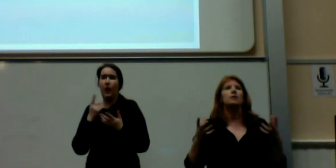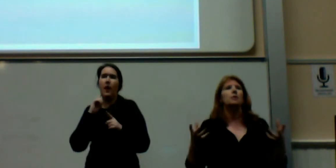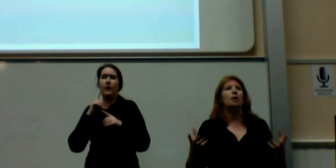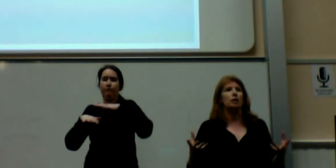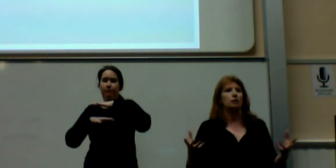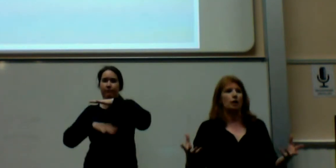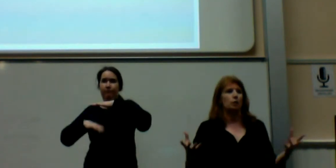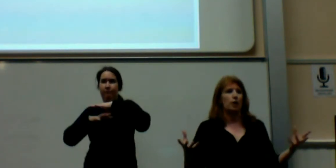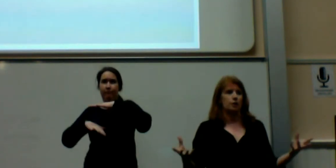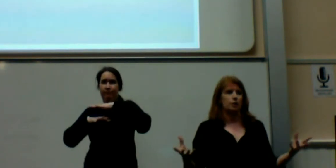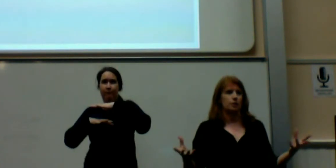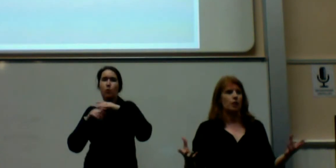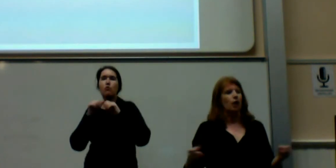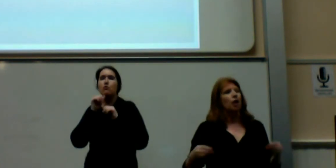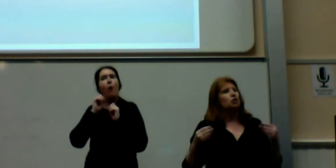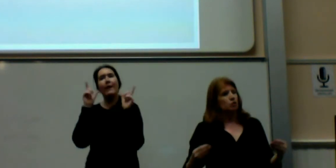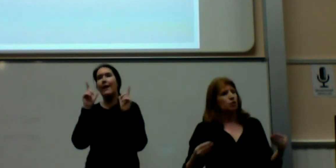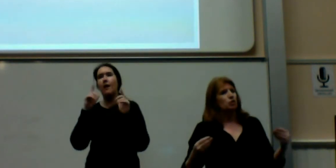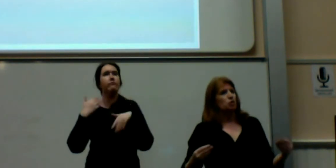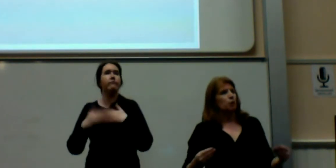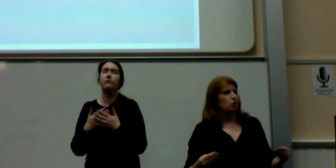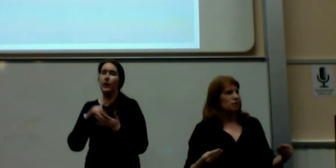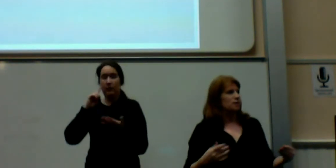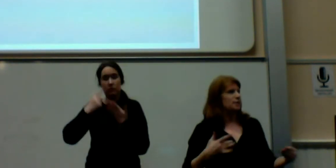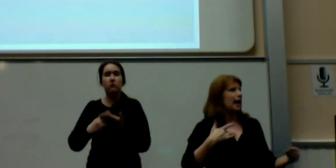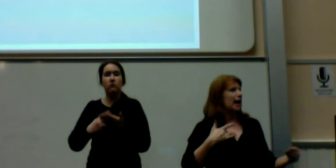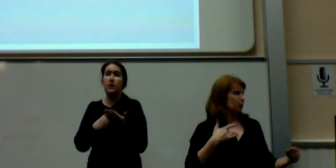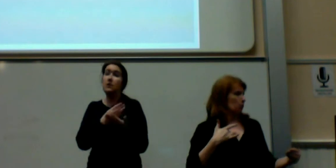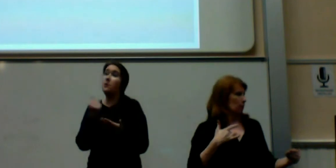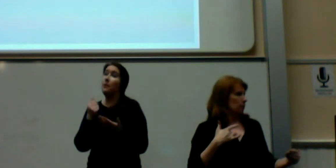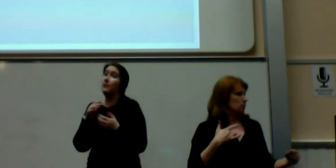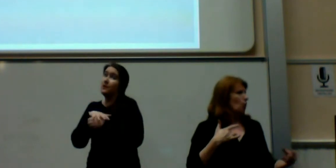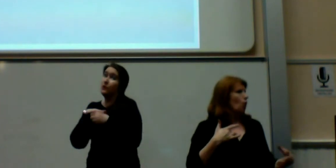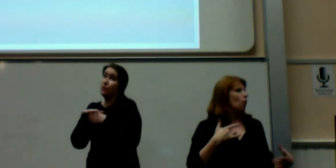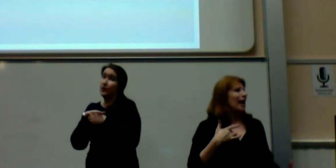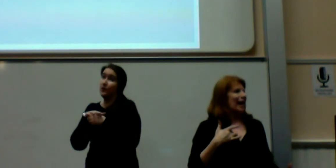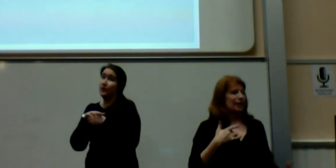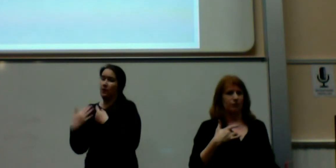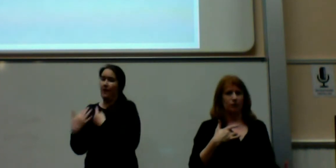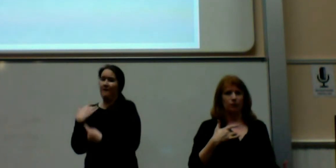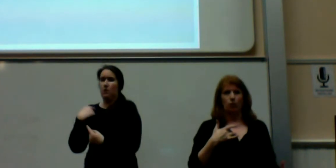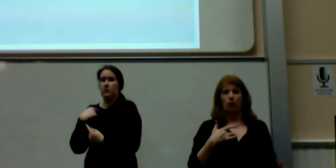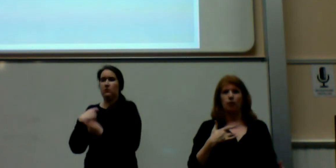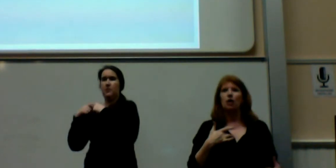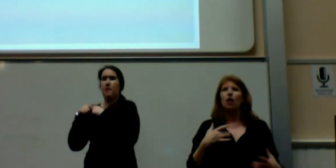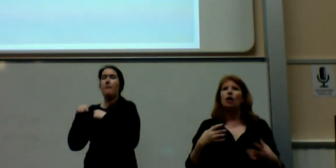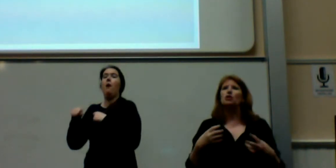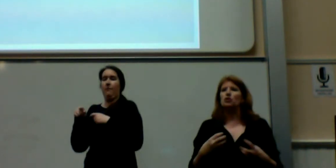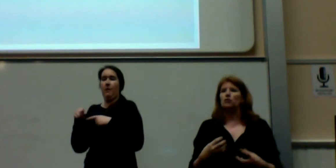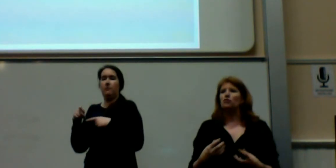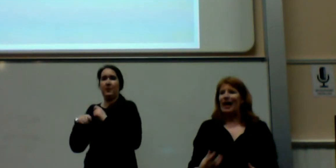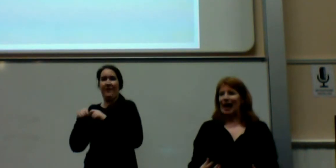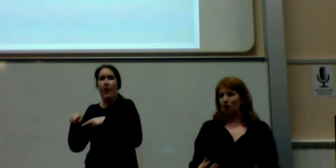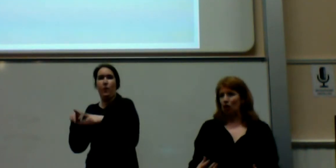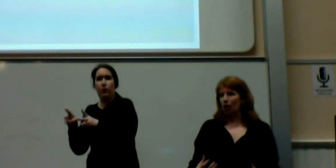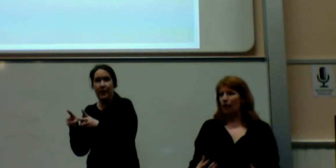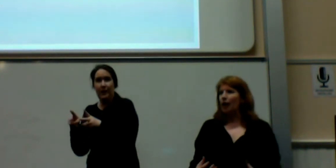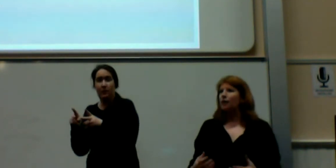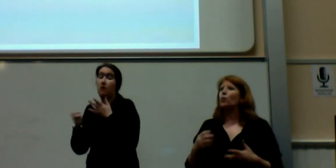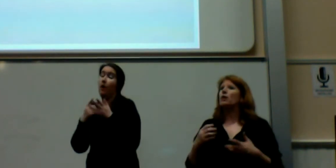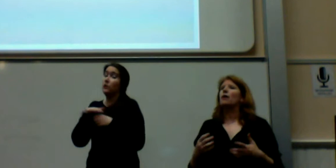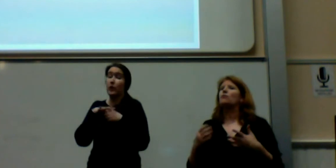a process that's beyond our awareness. Certain situations tap for us or activate for us a certain